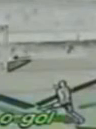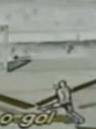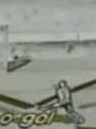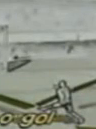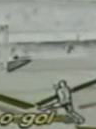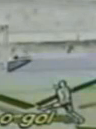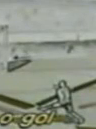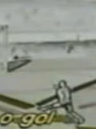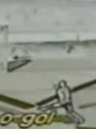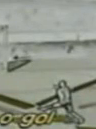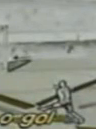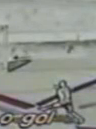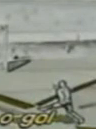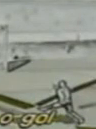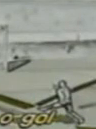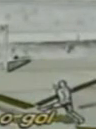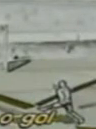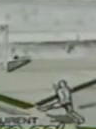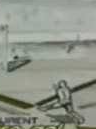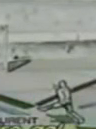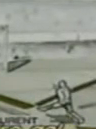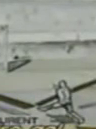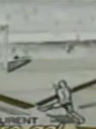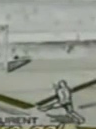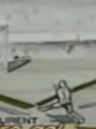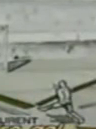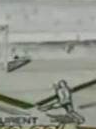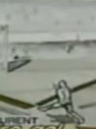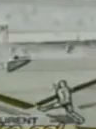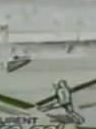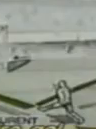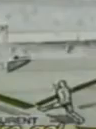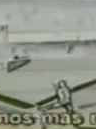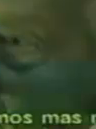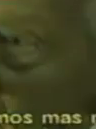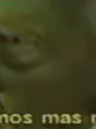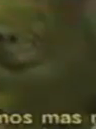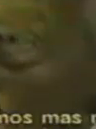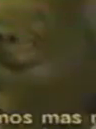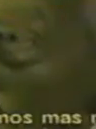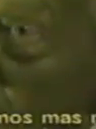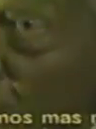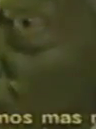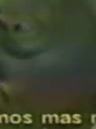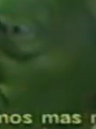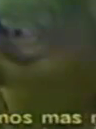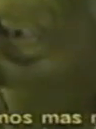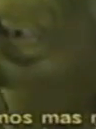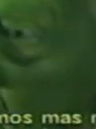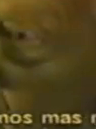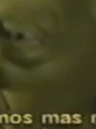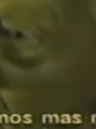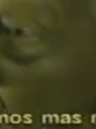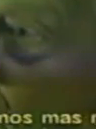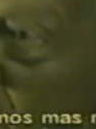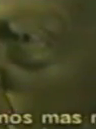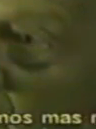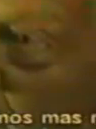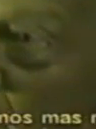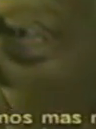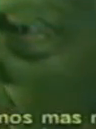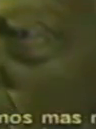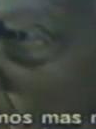volley, and scored in the corner of the goal. It was the first goal. Everybody was very happy, but we